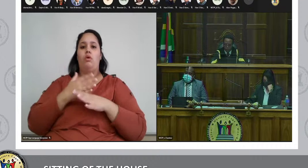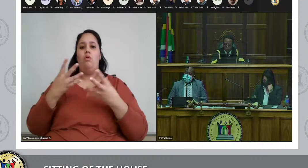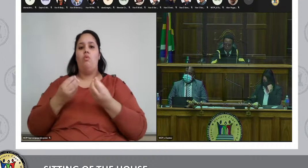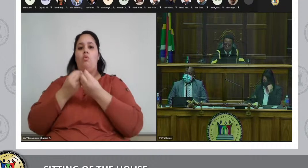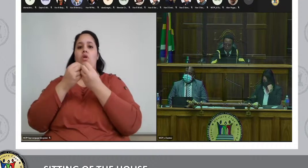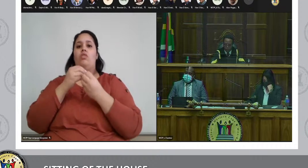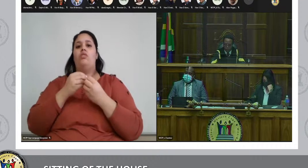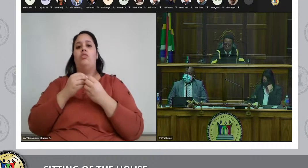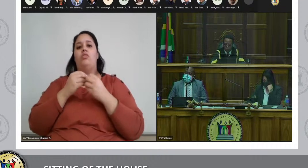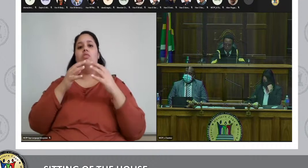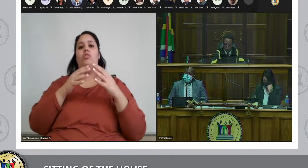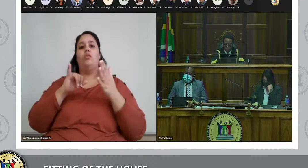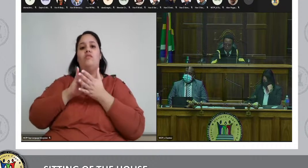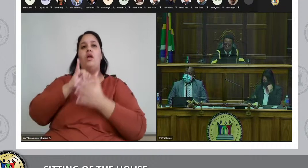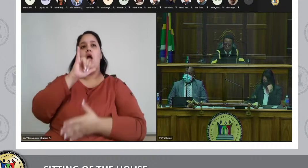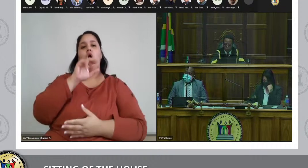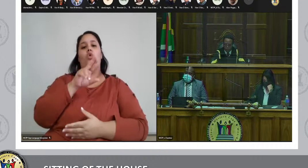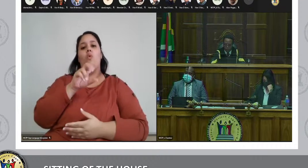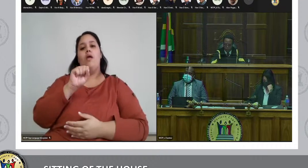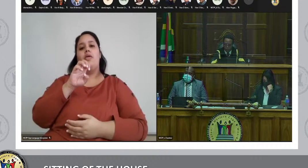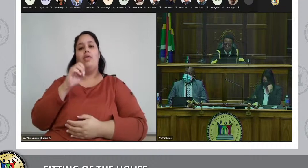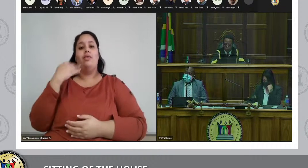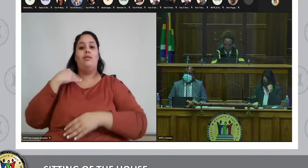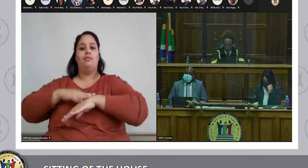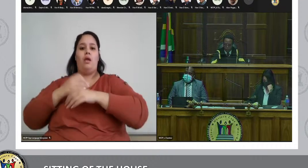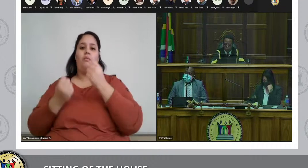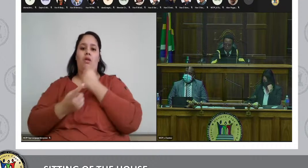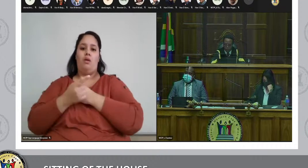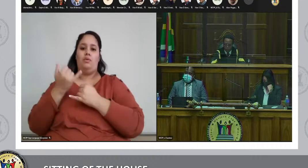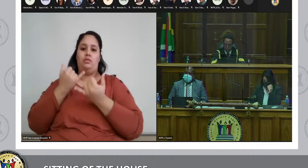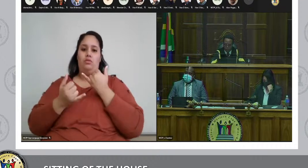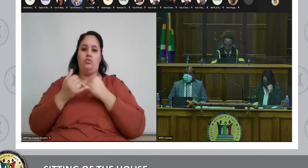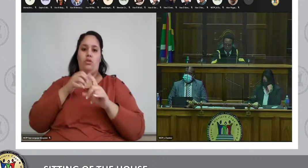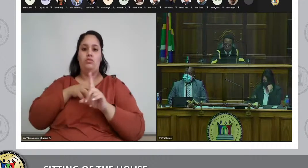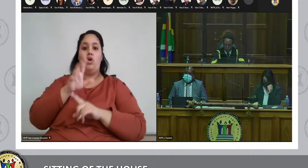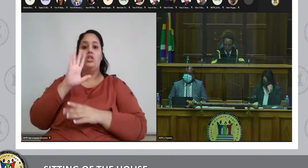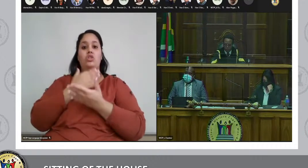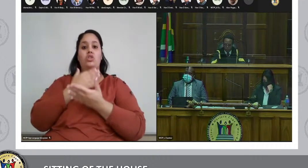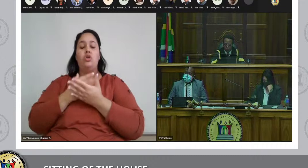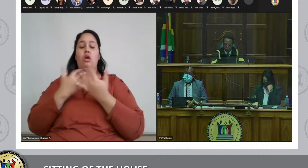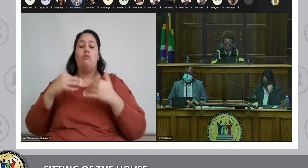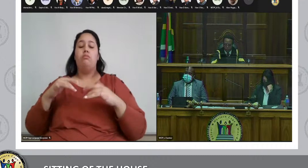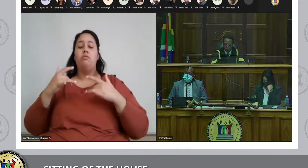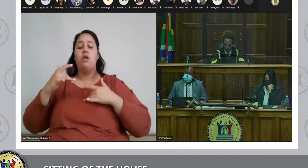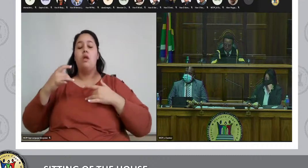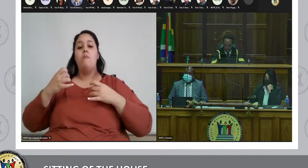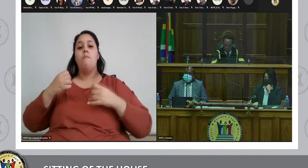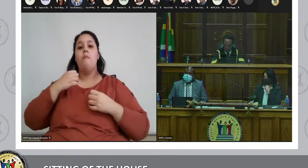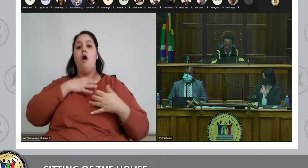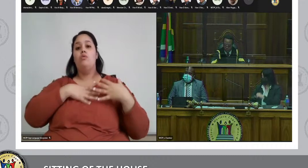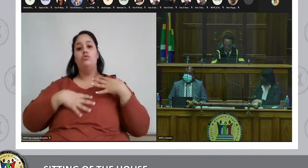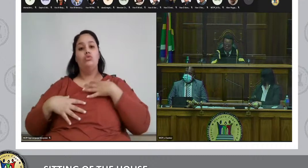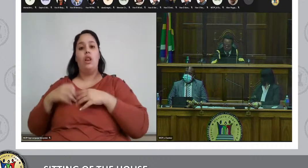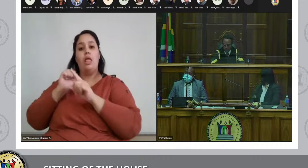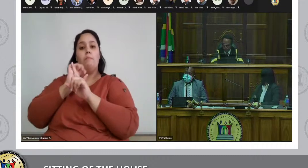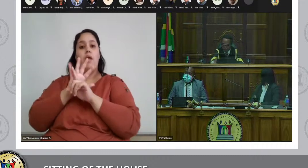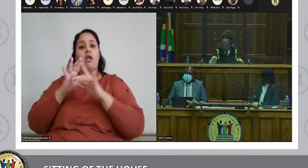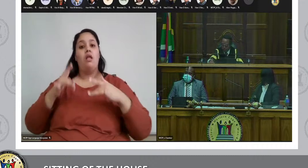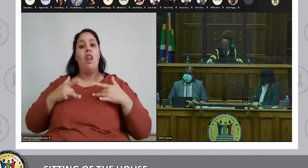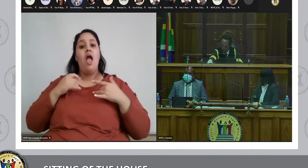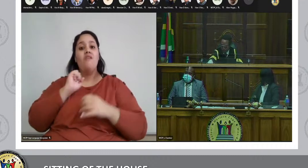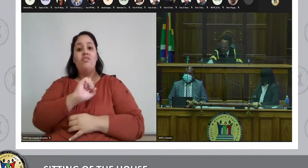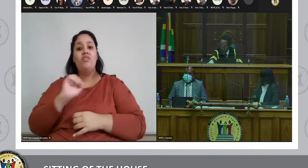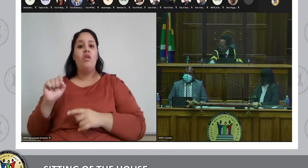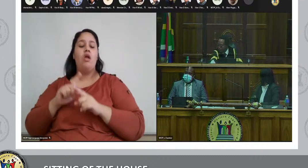Arab Emirates at the time of the assault. He shared the intense emotional impact of the event on their lives and the anger at the unfairness